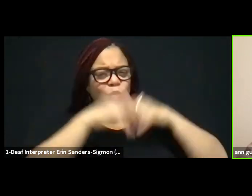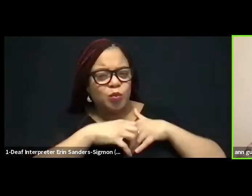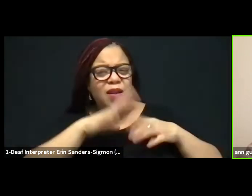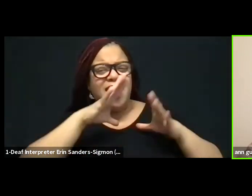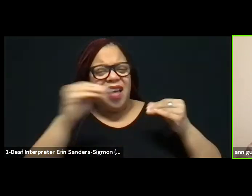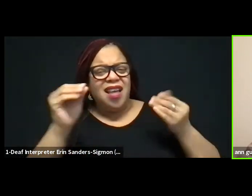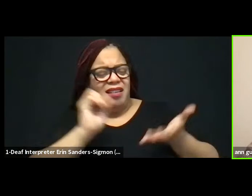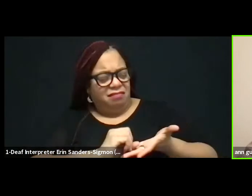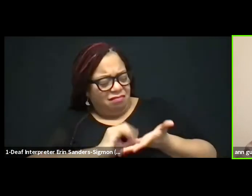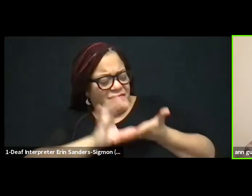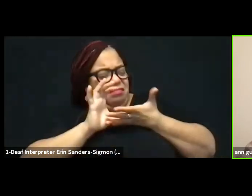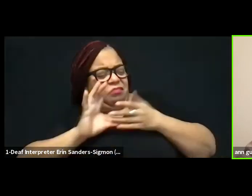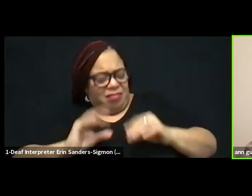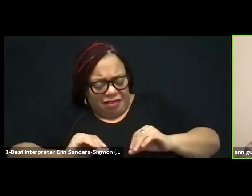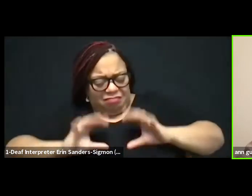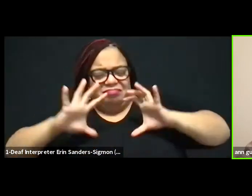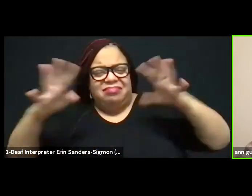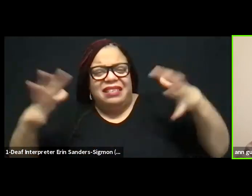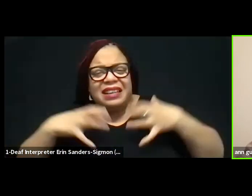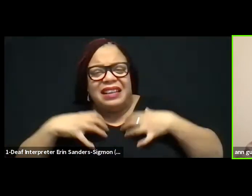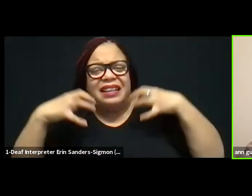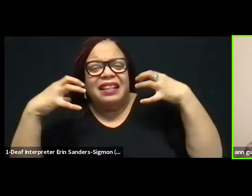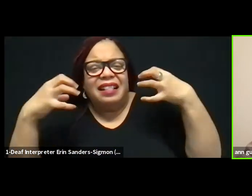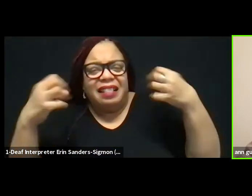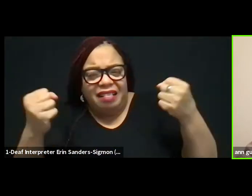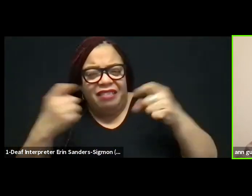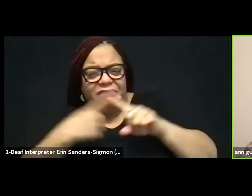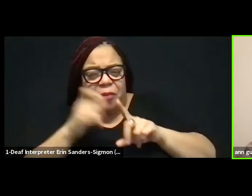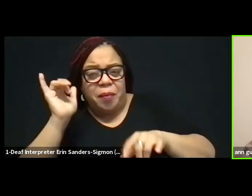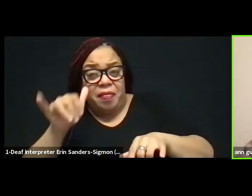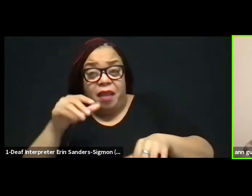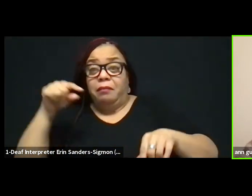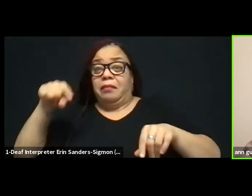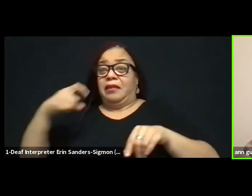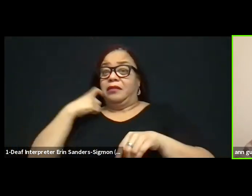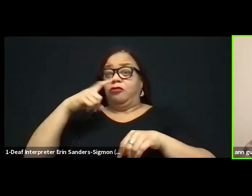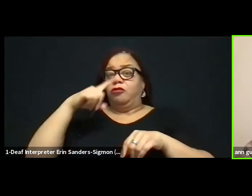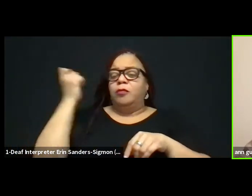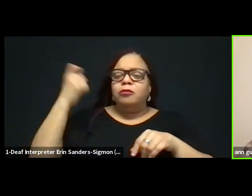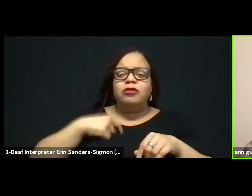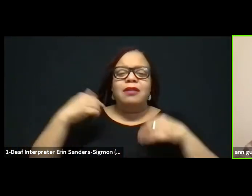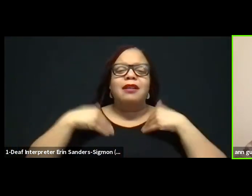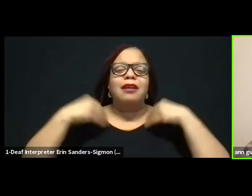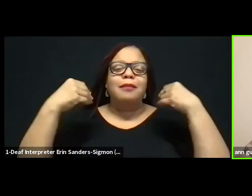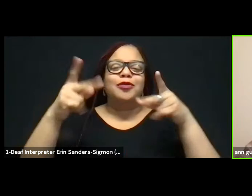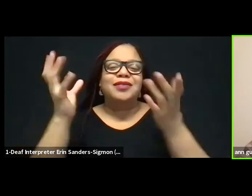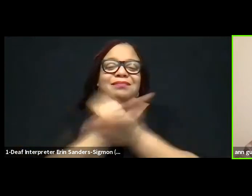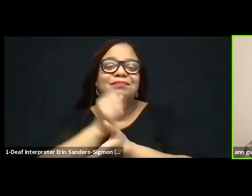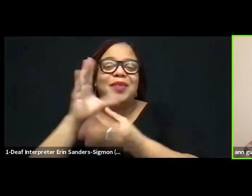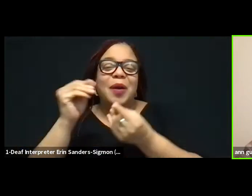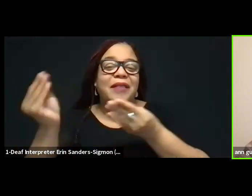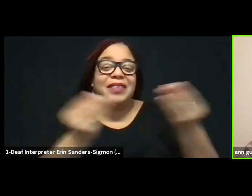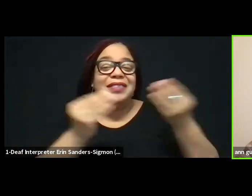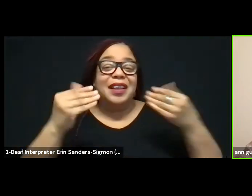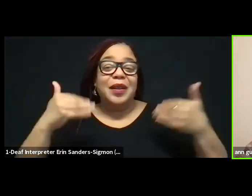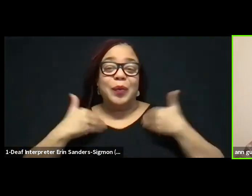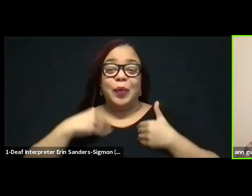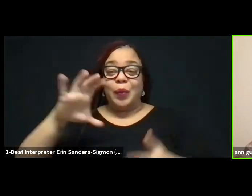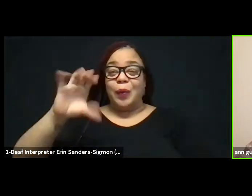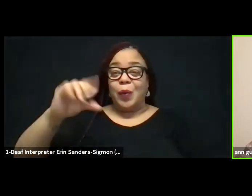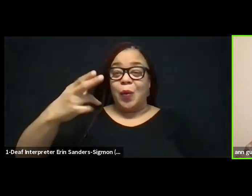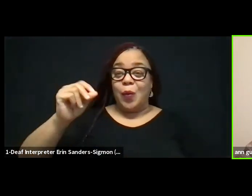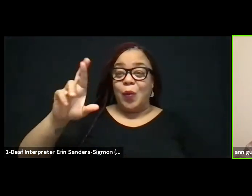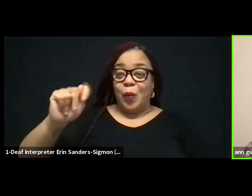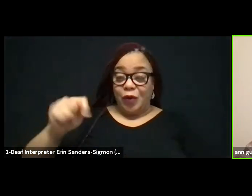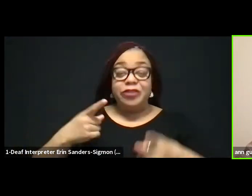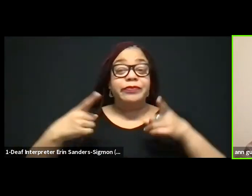co-facilitate a youth cohort called Richmond Youth for Abolition. And within those weeks, I was honored to work with